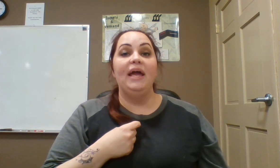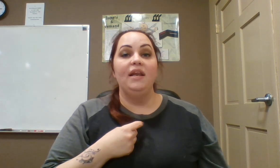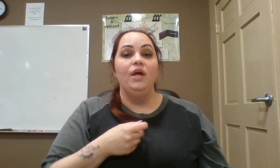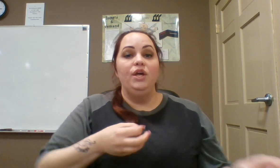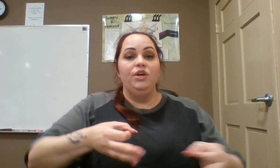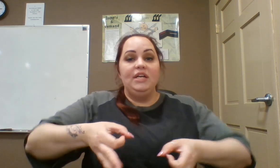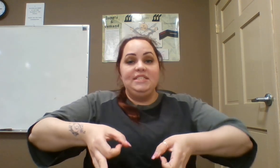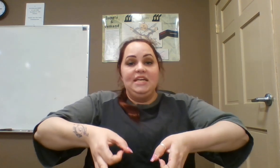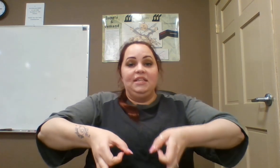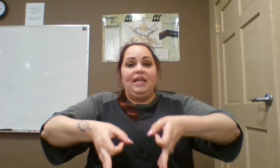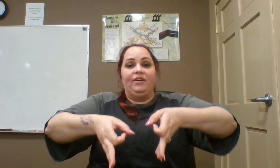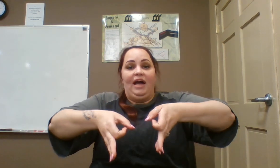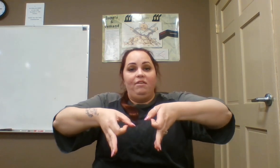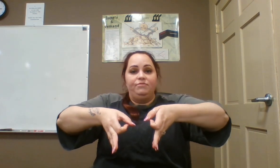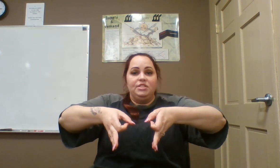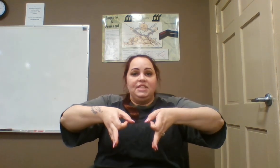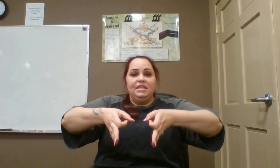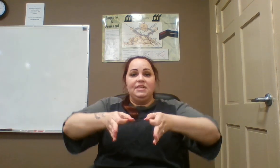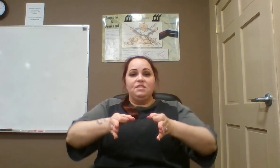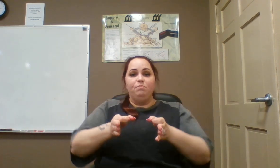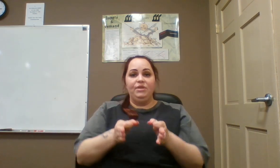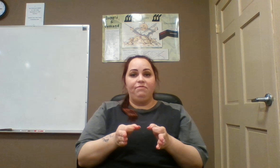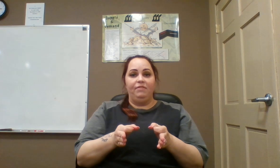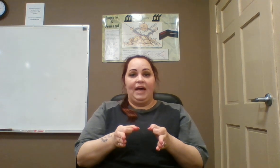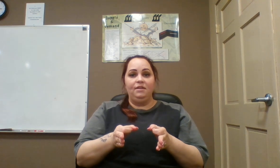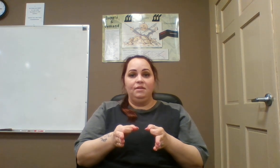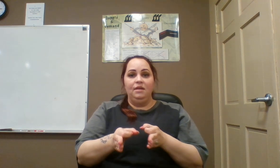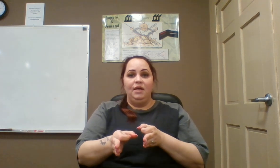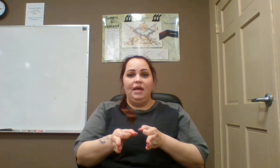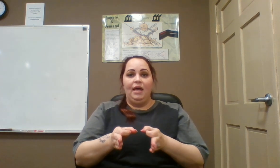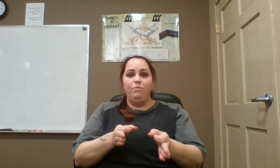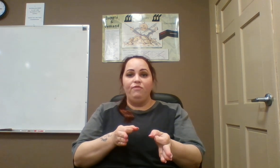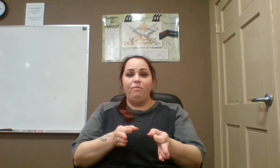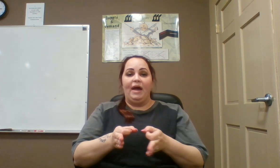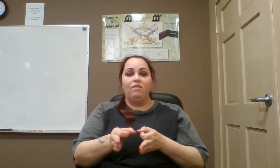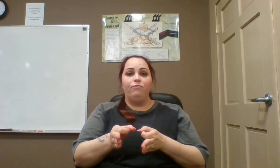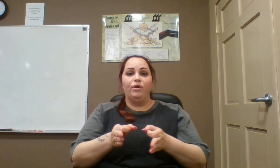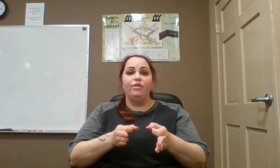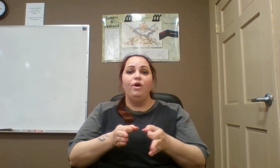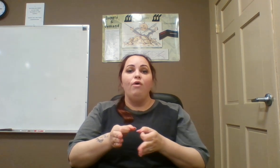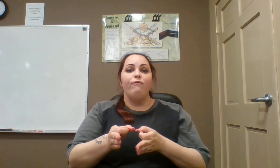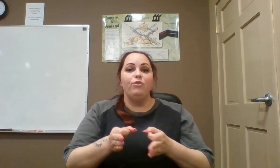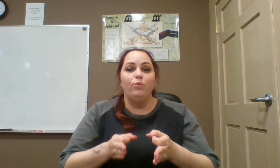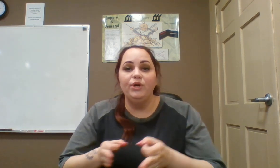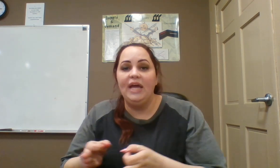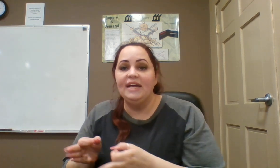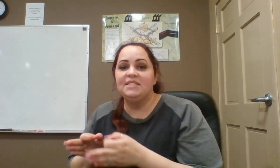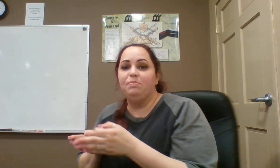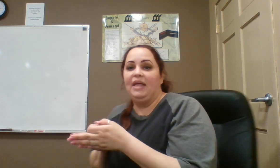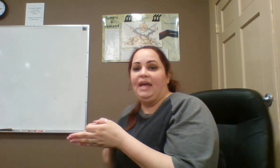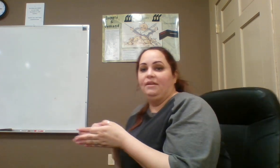Explain. You're going to take the letter F just like this and put it flat and move it back and forth for the word explain.